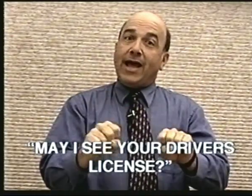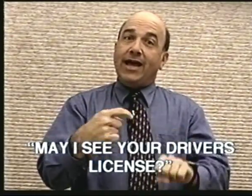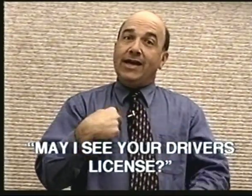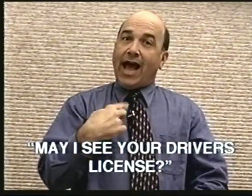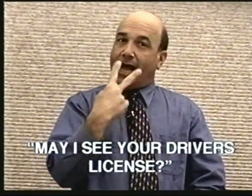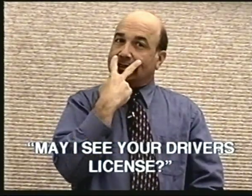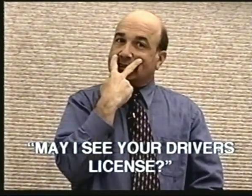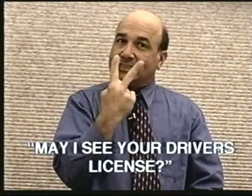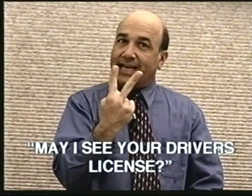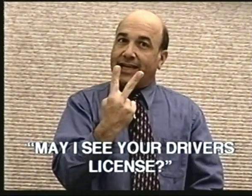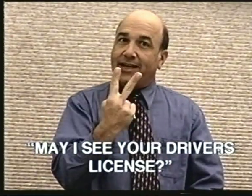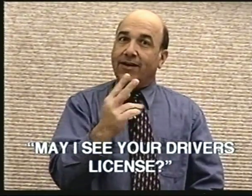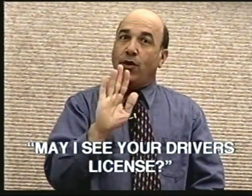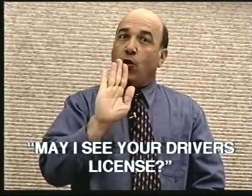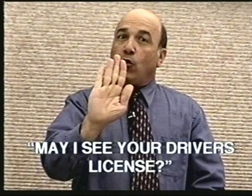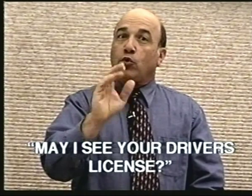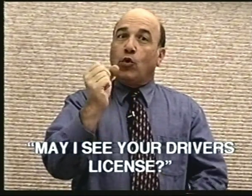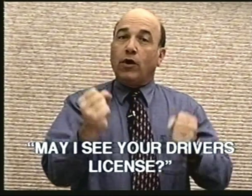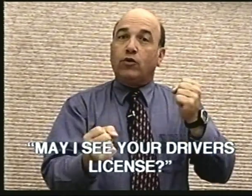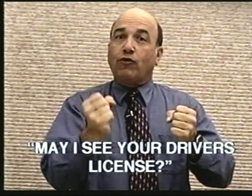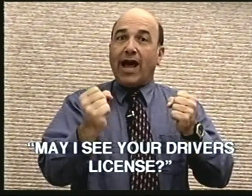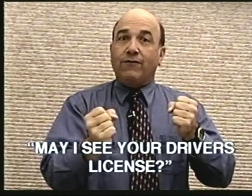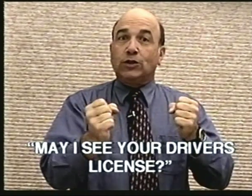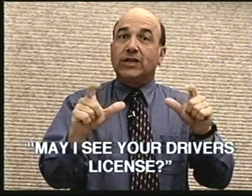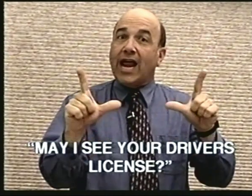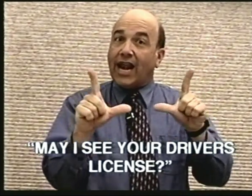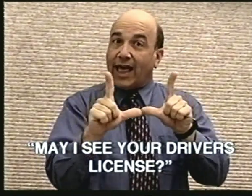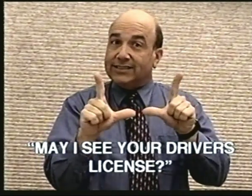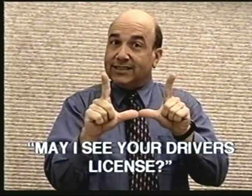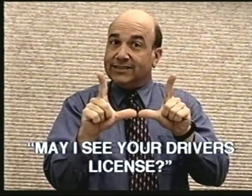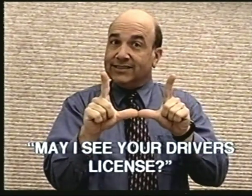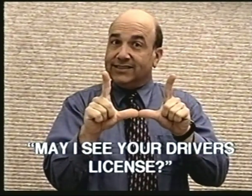May I see your driver's license?